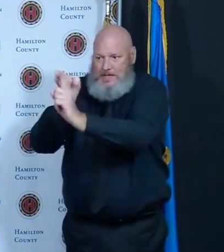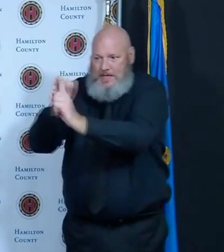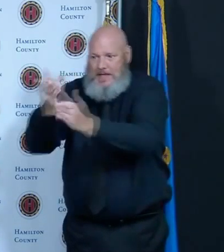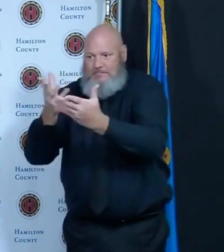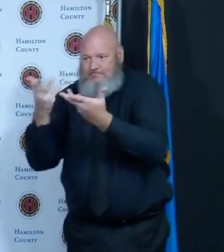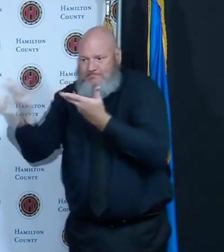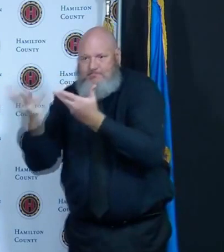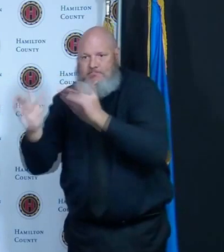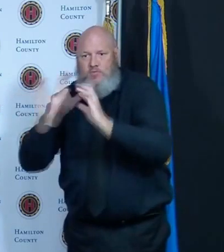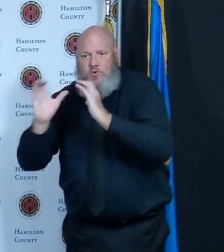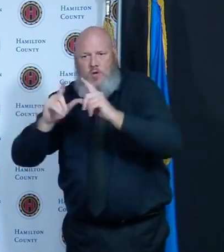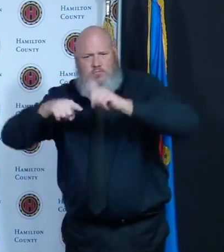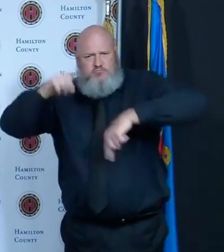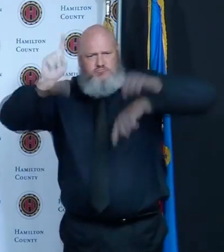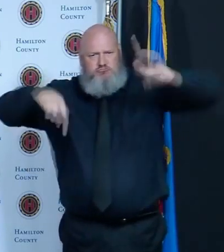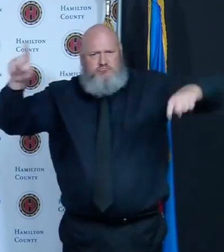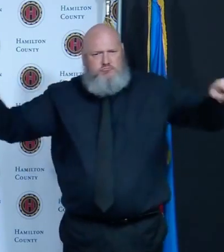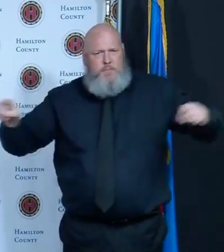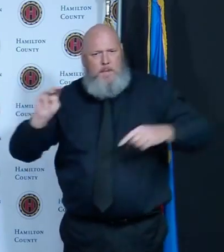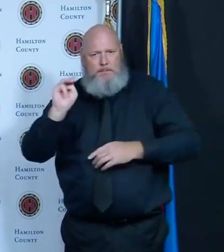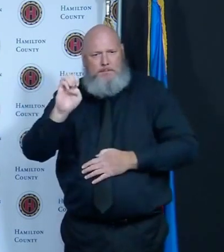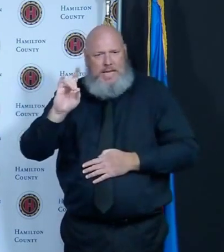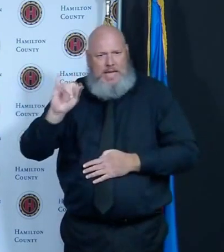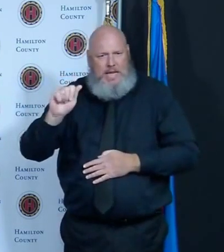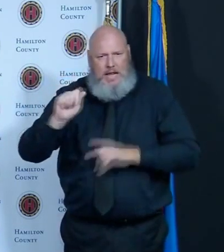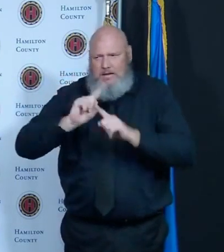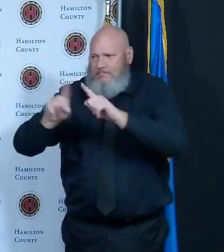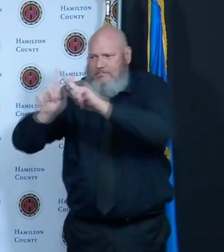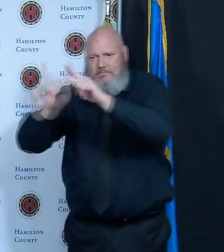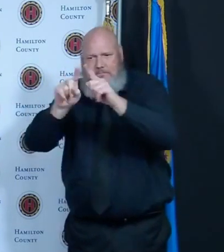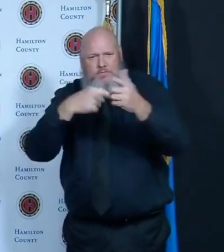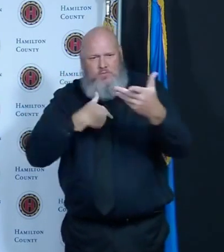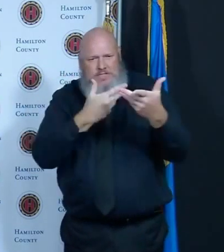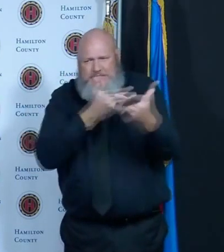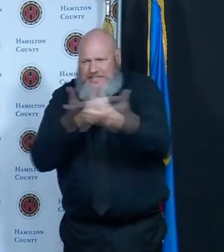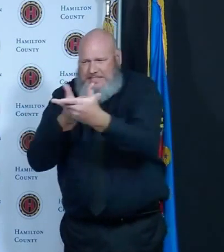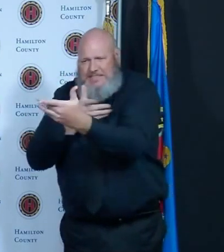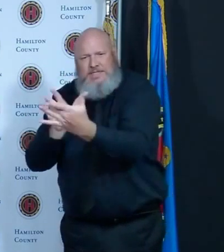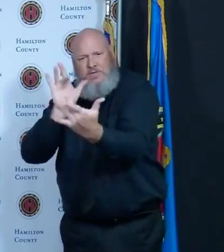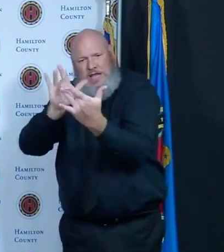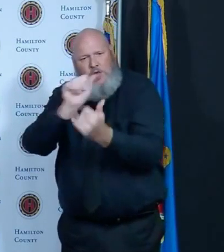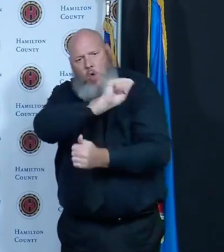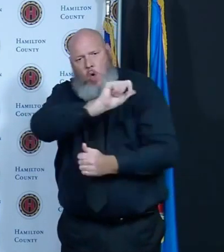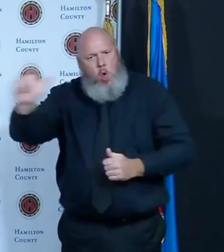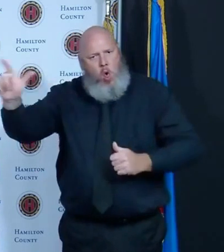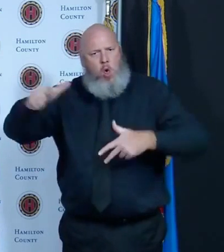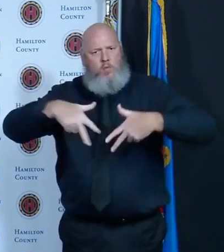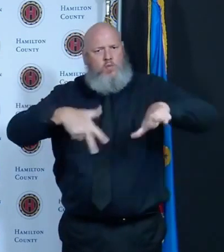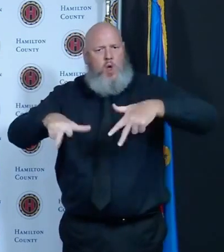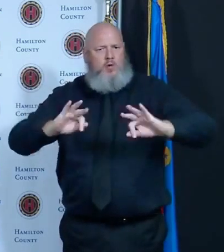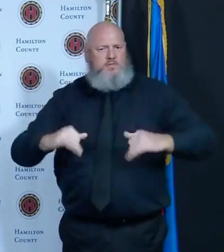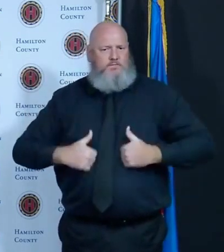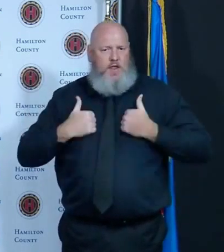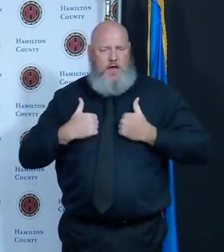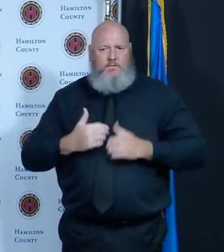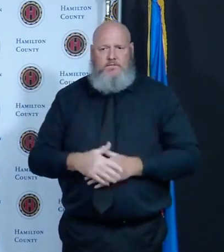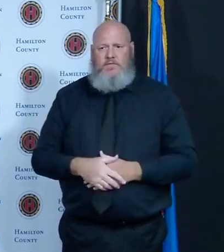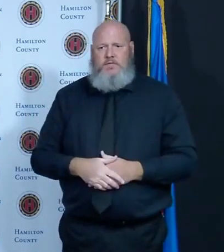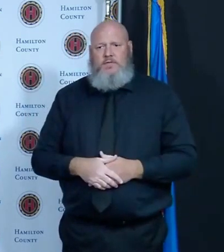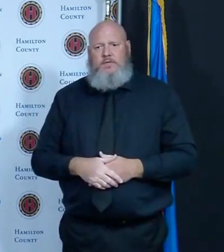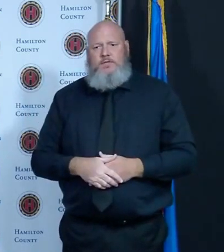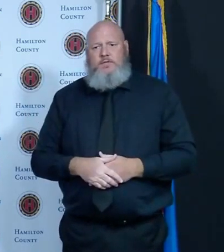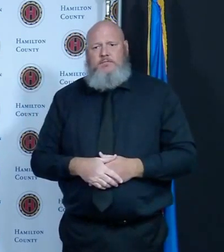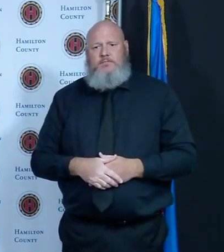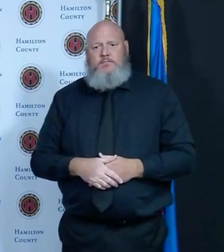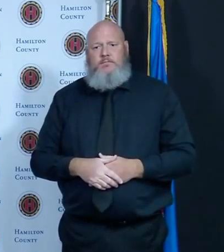we are, because of our budget reductions, we are deploying a number of different strategies throughout the county system. One